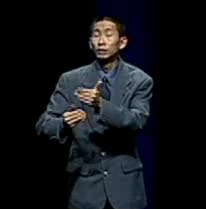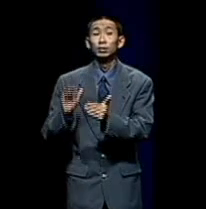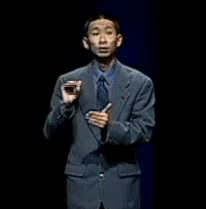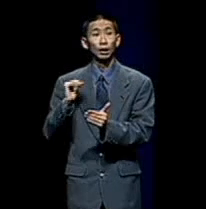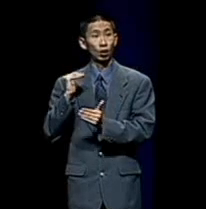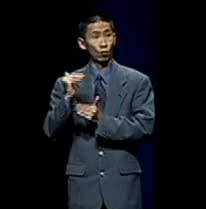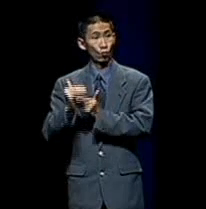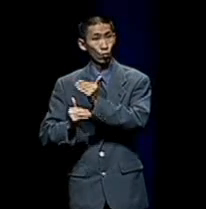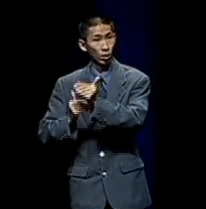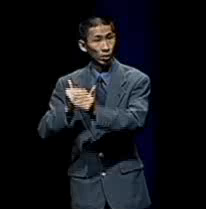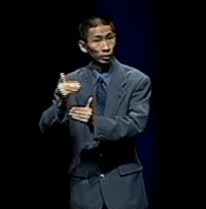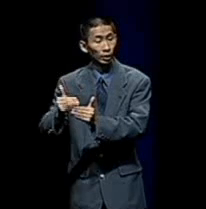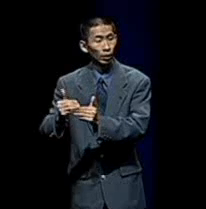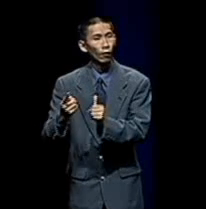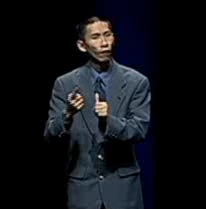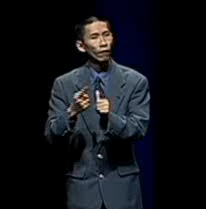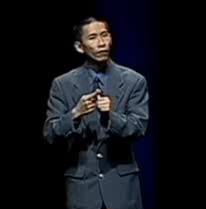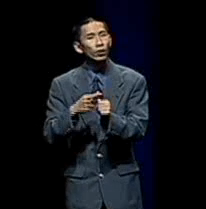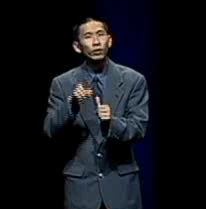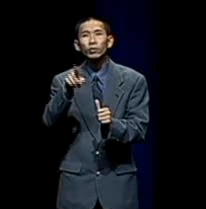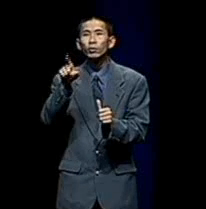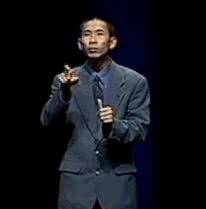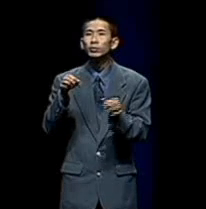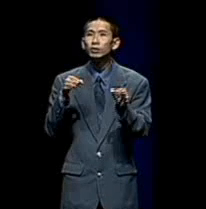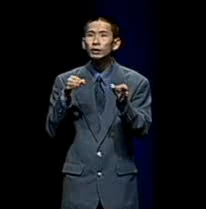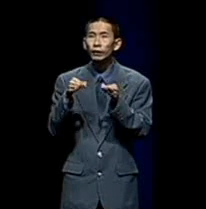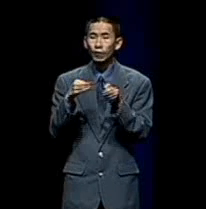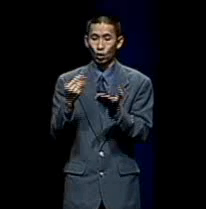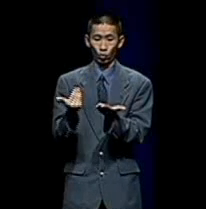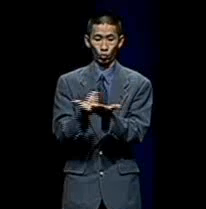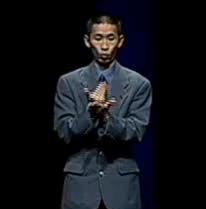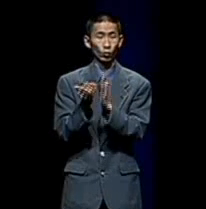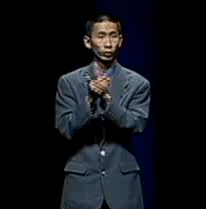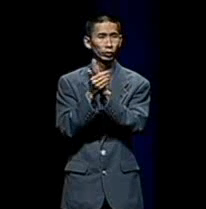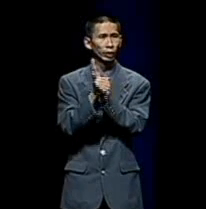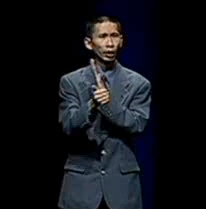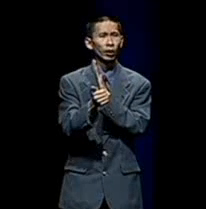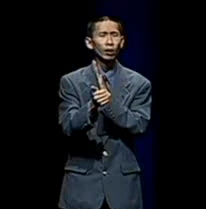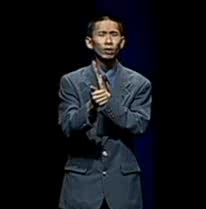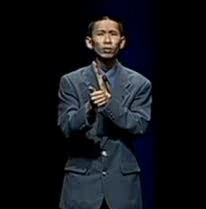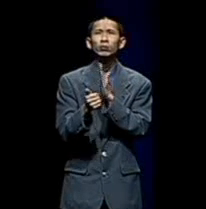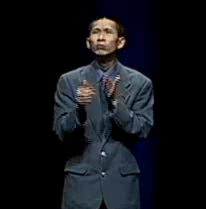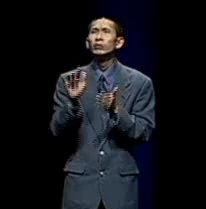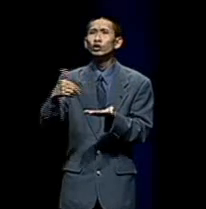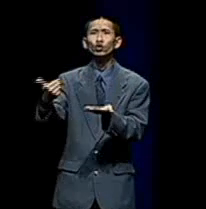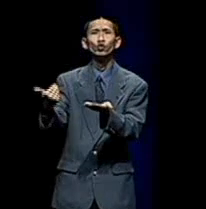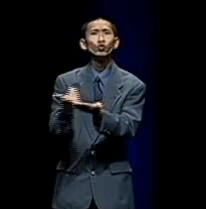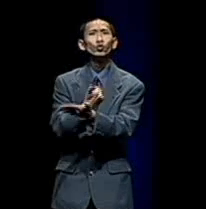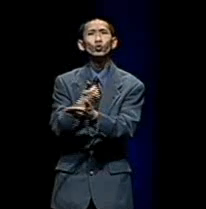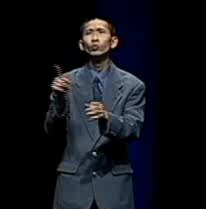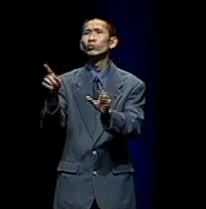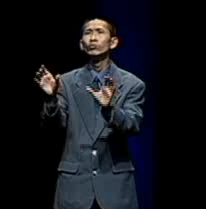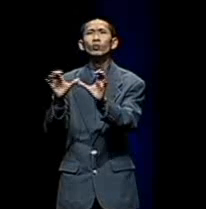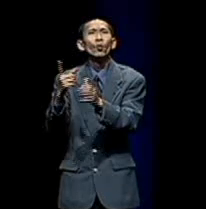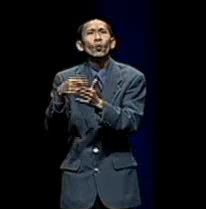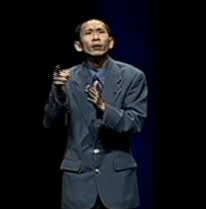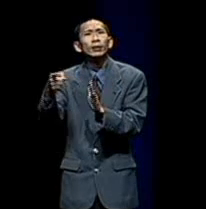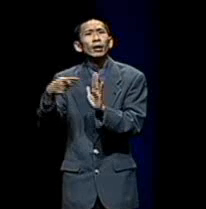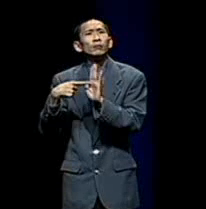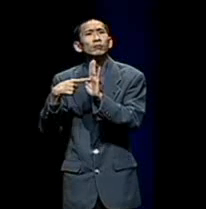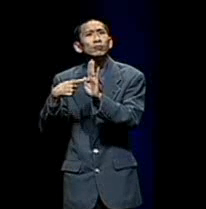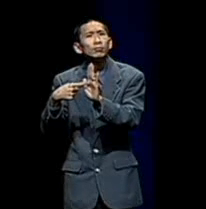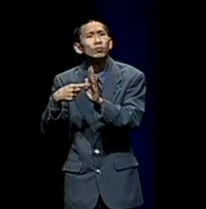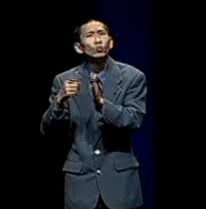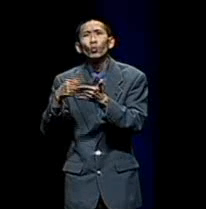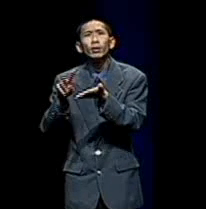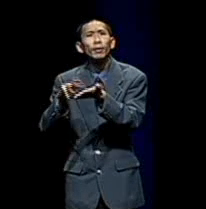is that you first define the new skill. What is it that this new credential represents? And then you ask